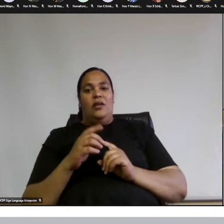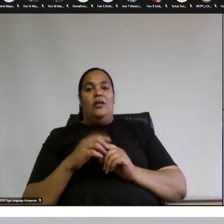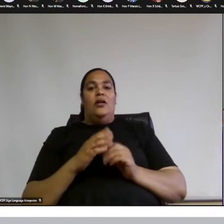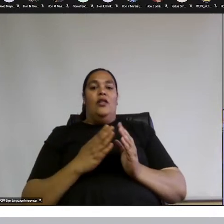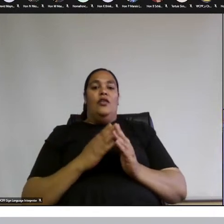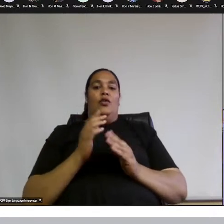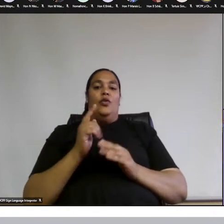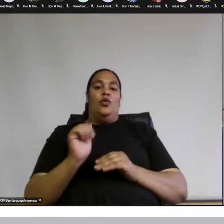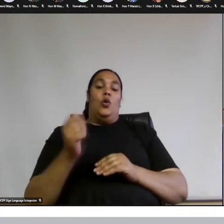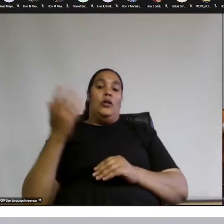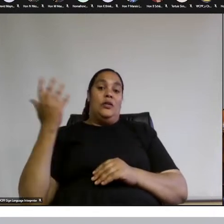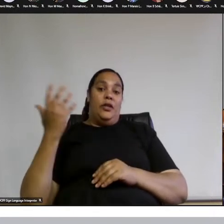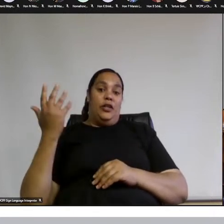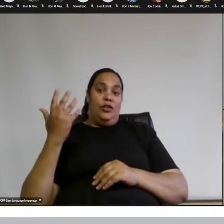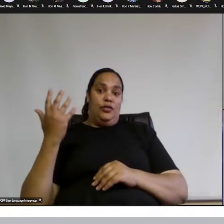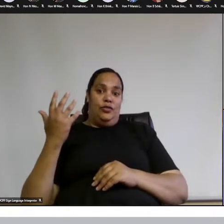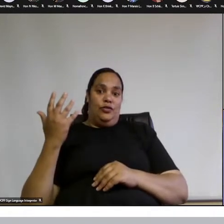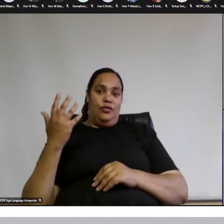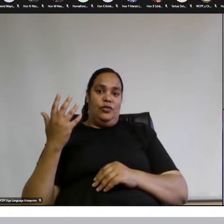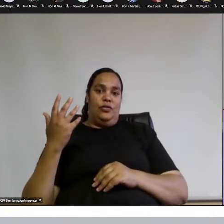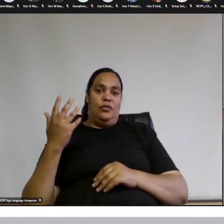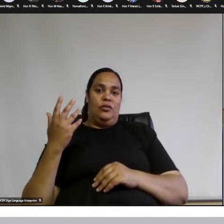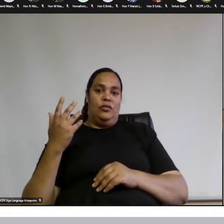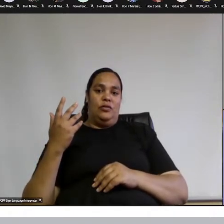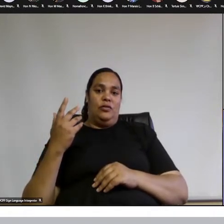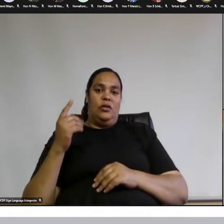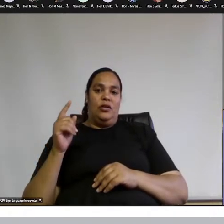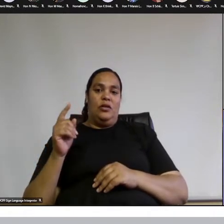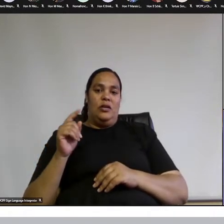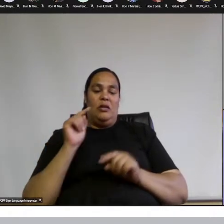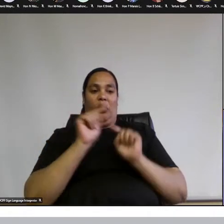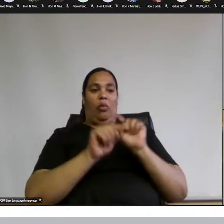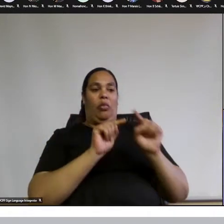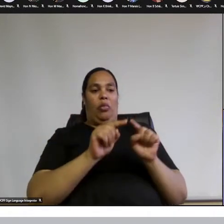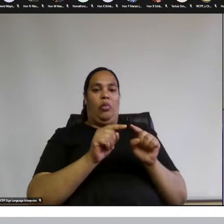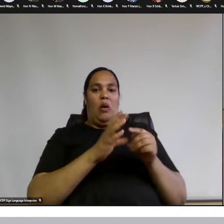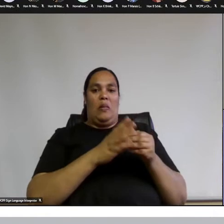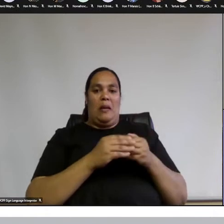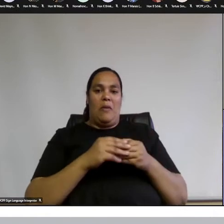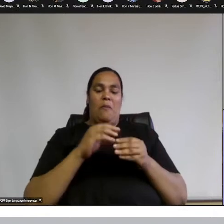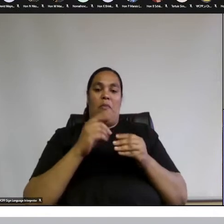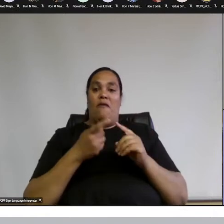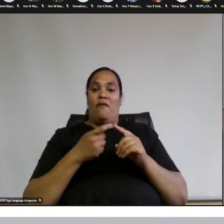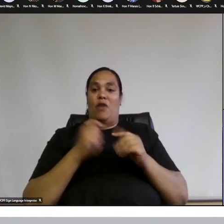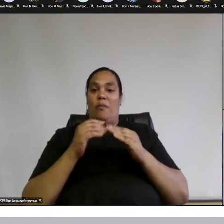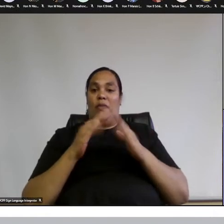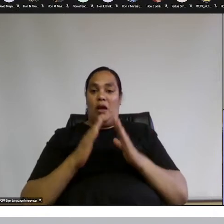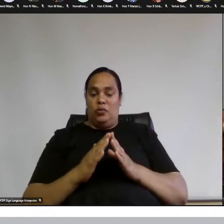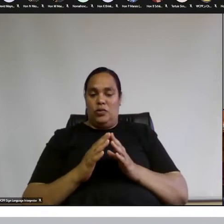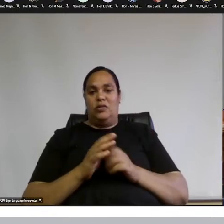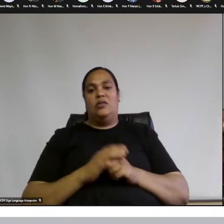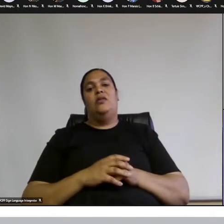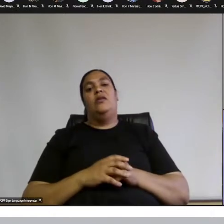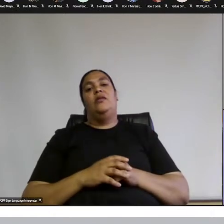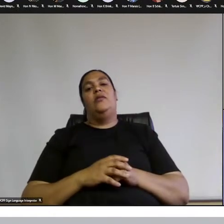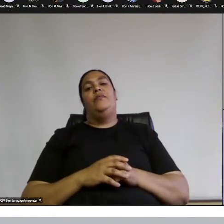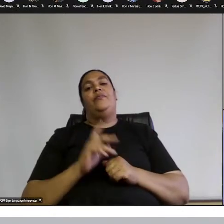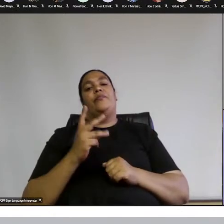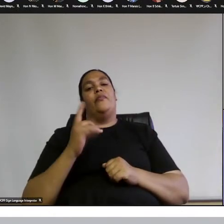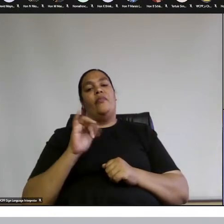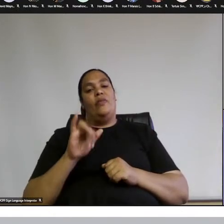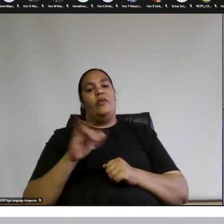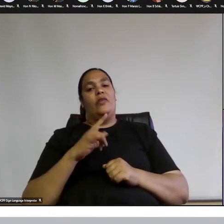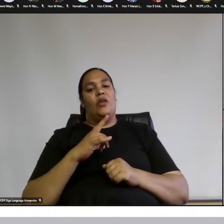during her speech, was casting aspersions on a member of the House and was therefore